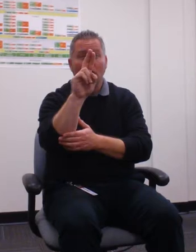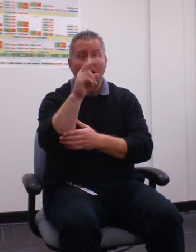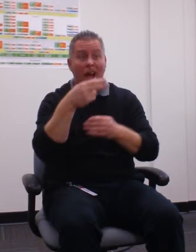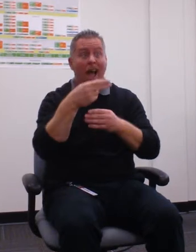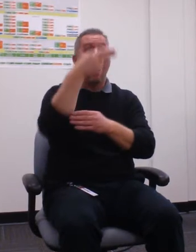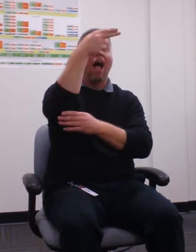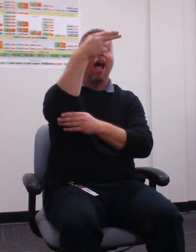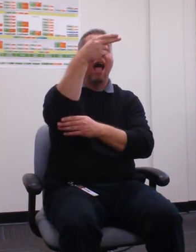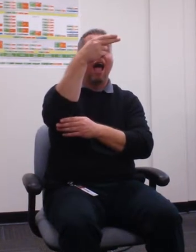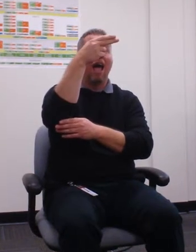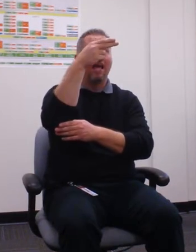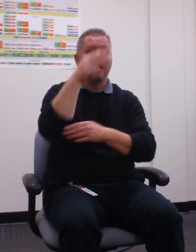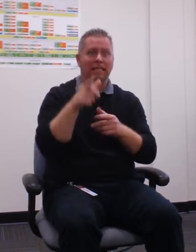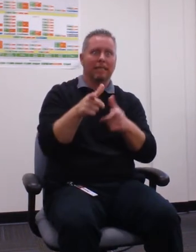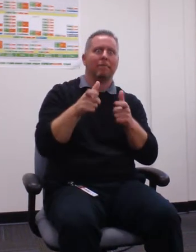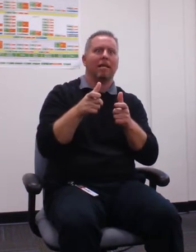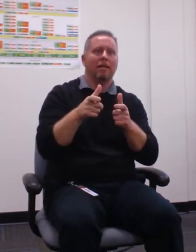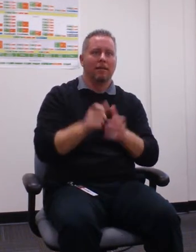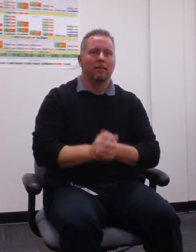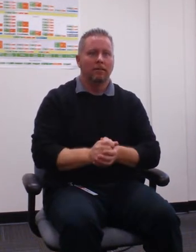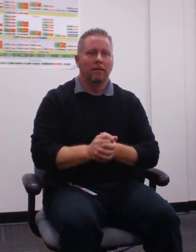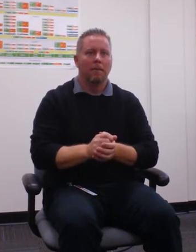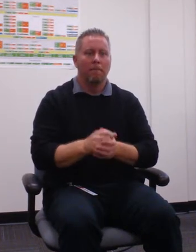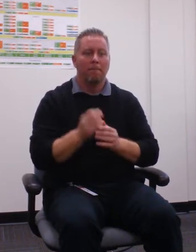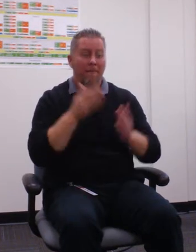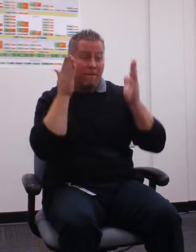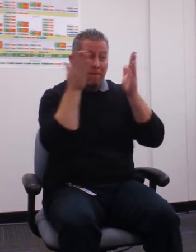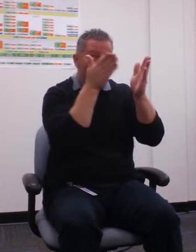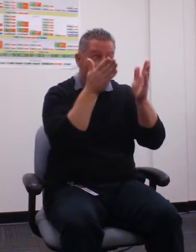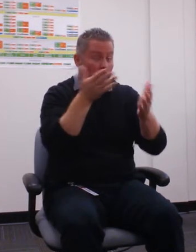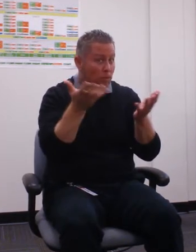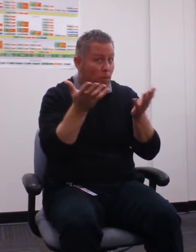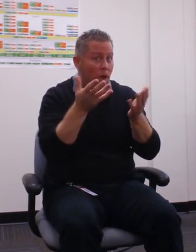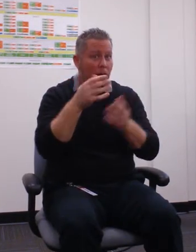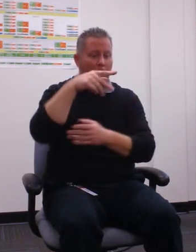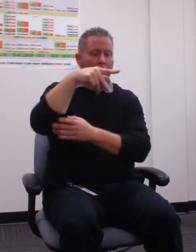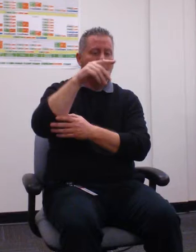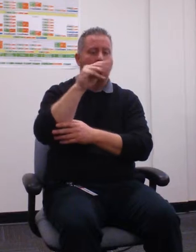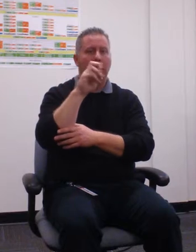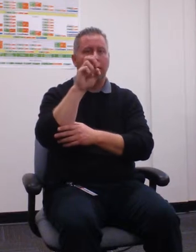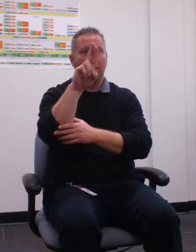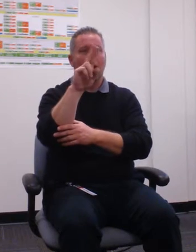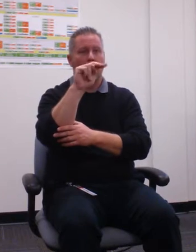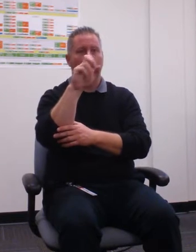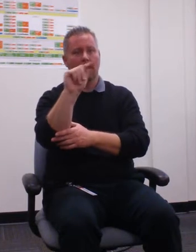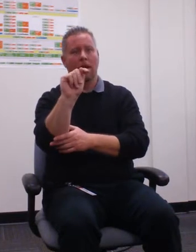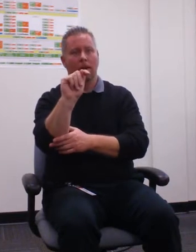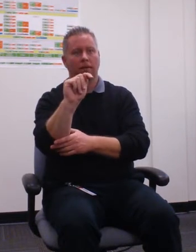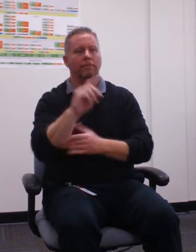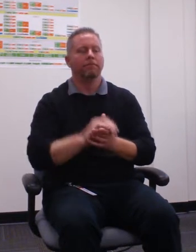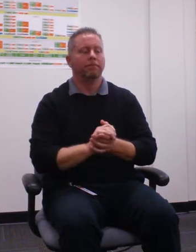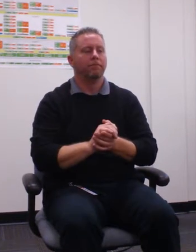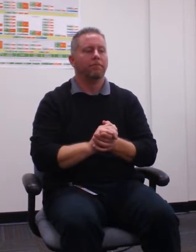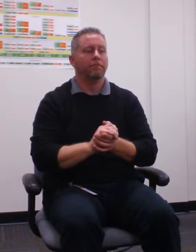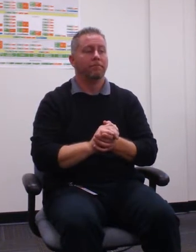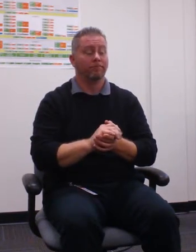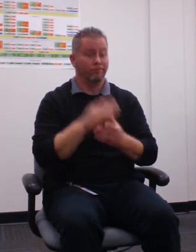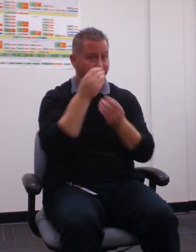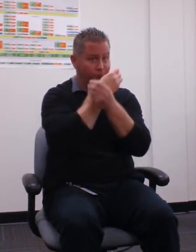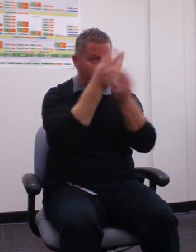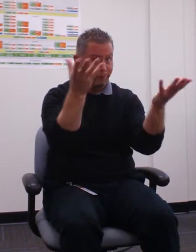But I'm going to focus on PowerNet. Is that fair? Mm-hmm. Because I'm going to tell you